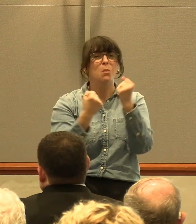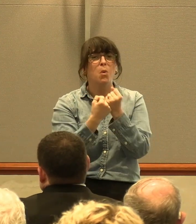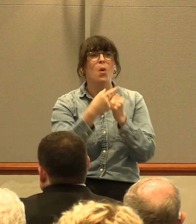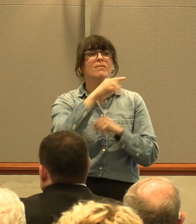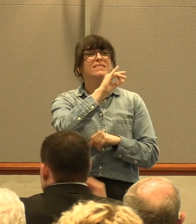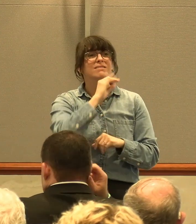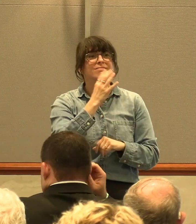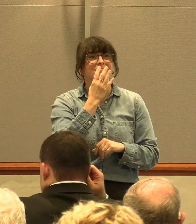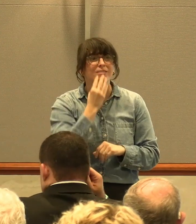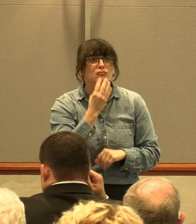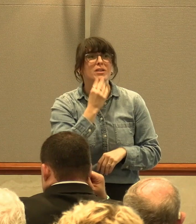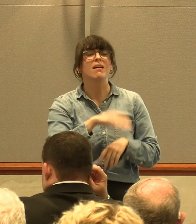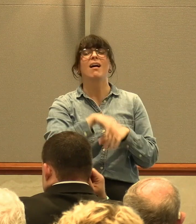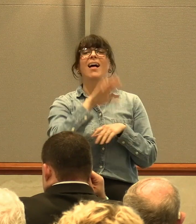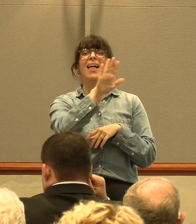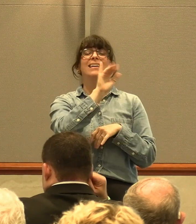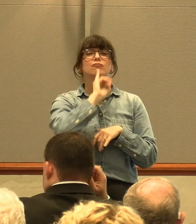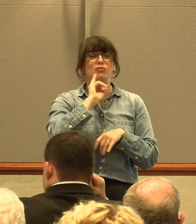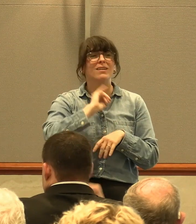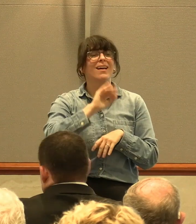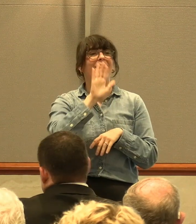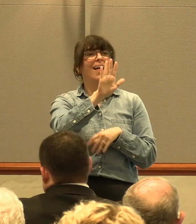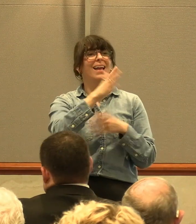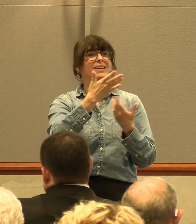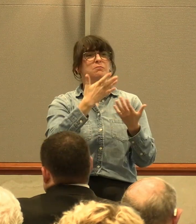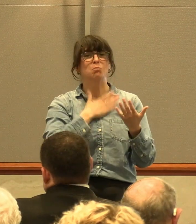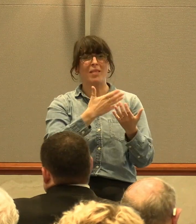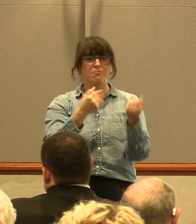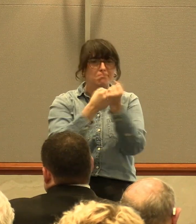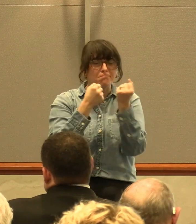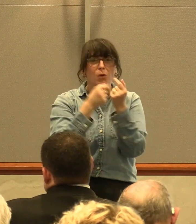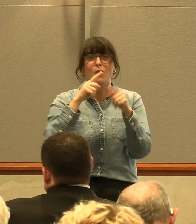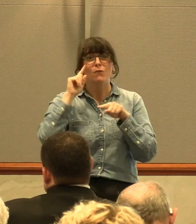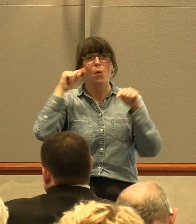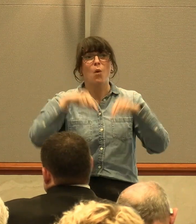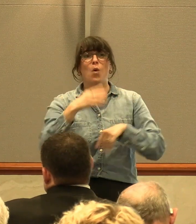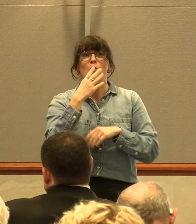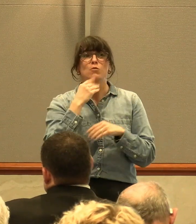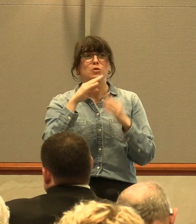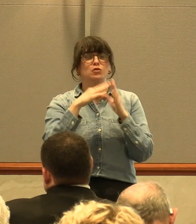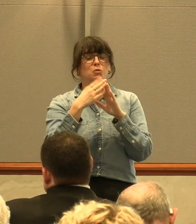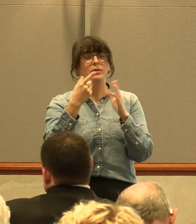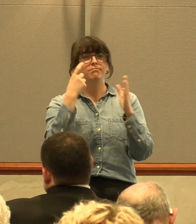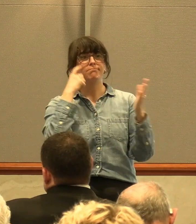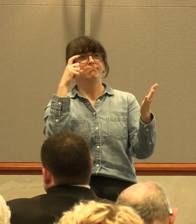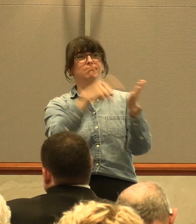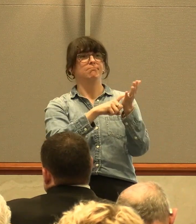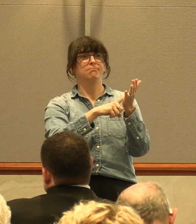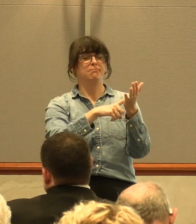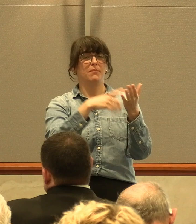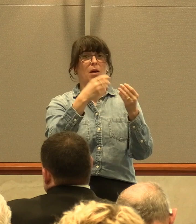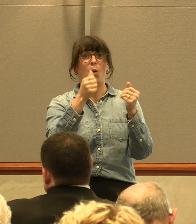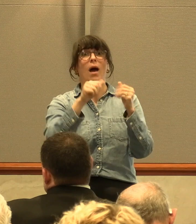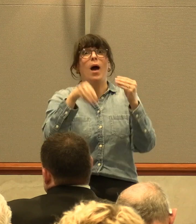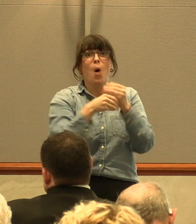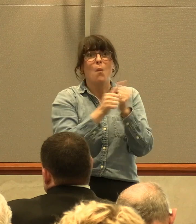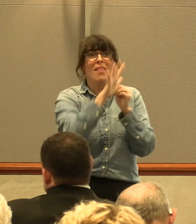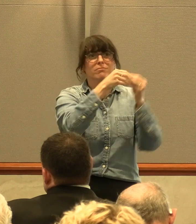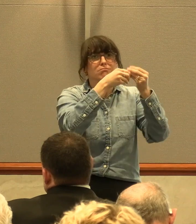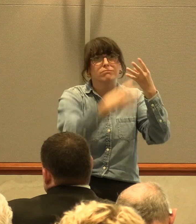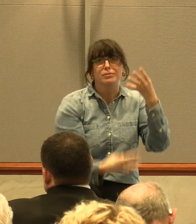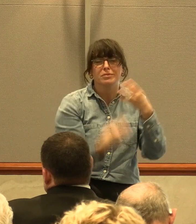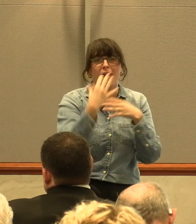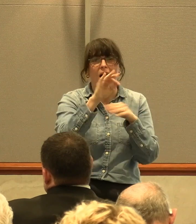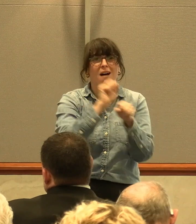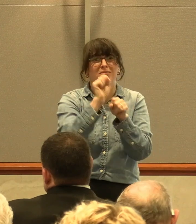his boundless advocacy for the American Jewish community also stands out among a lengthy list of accomplishments.